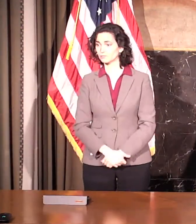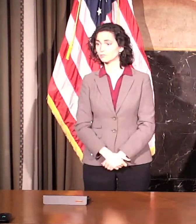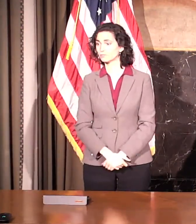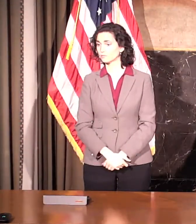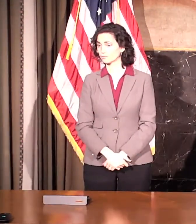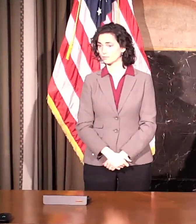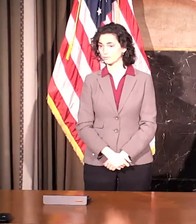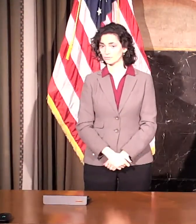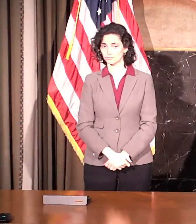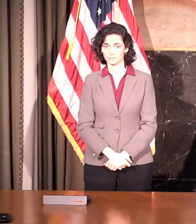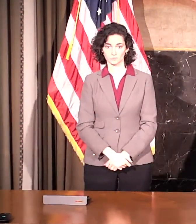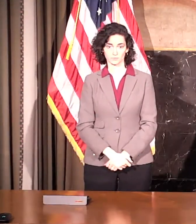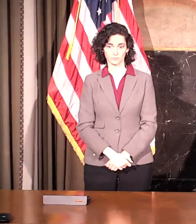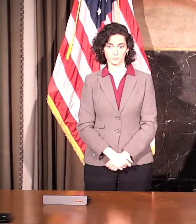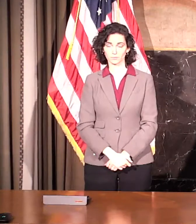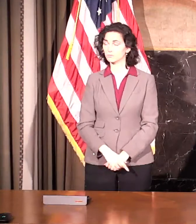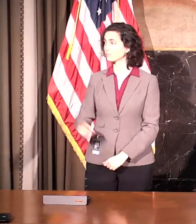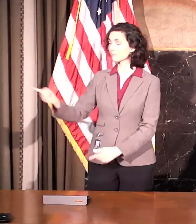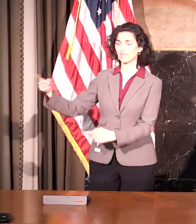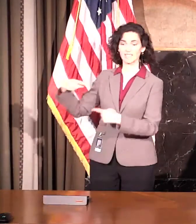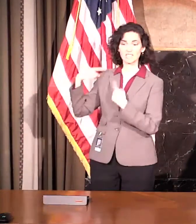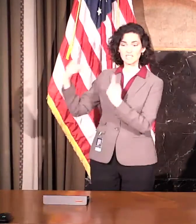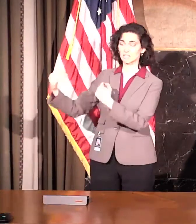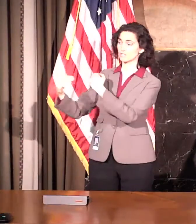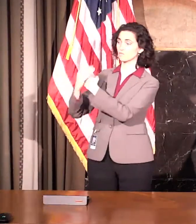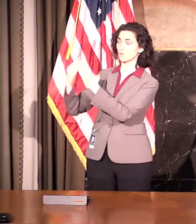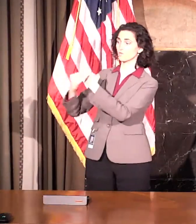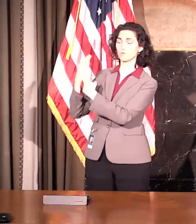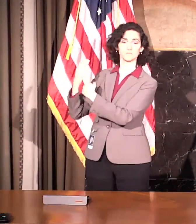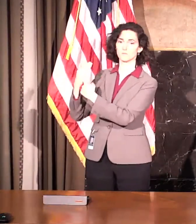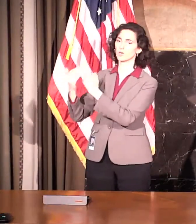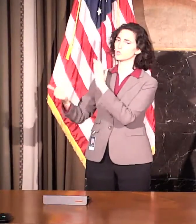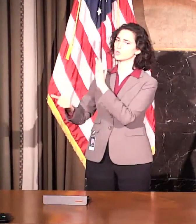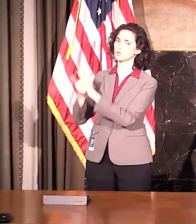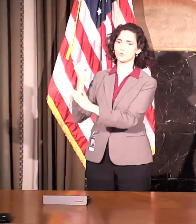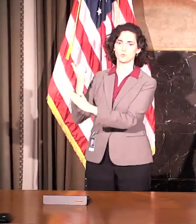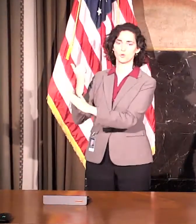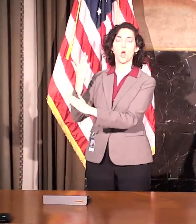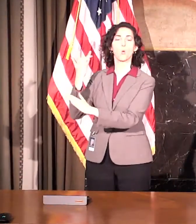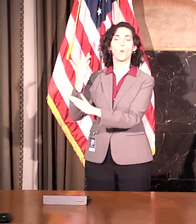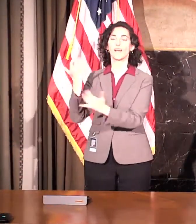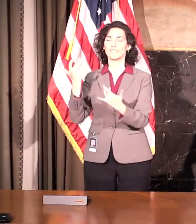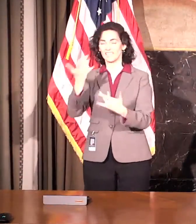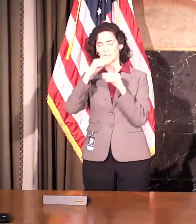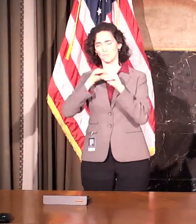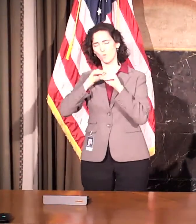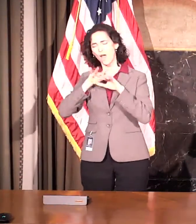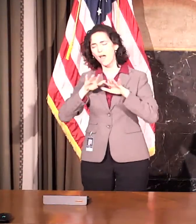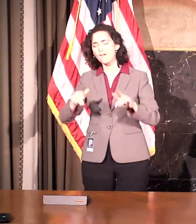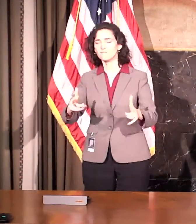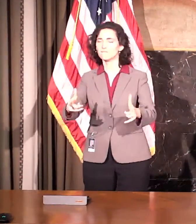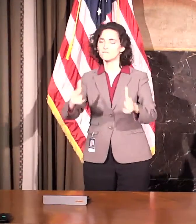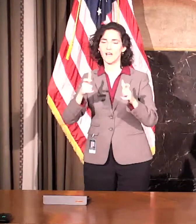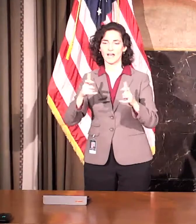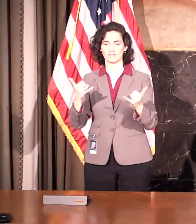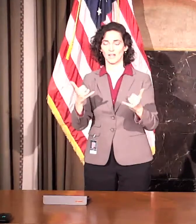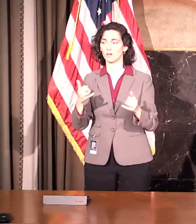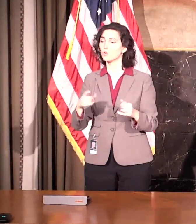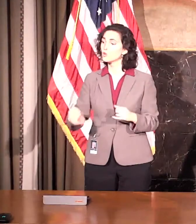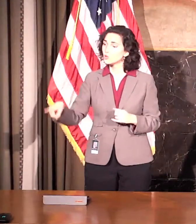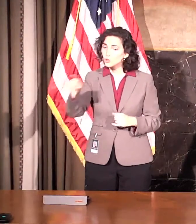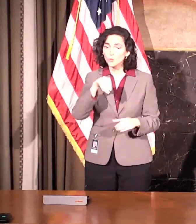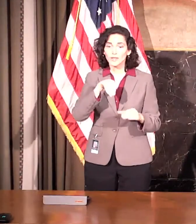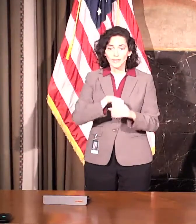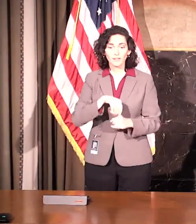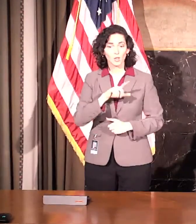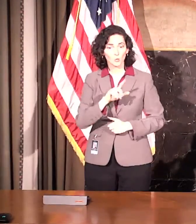That's not the kind of guidance they've been given throughout the pandemic. That is reflective of the high degree of community spread that they're seeing here in Louisiana.